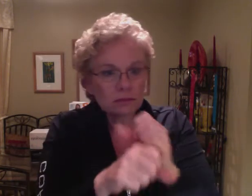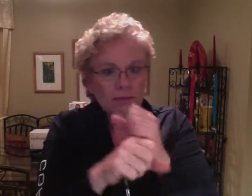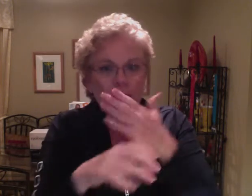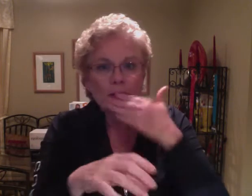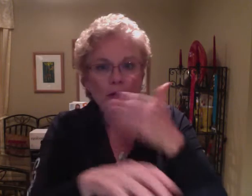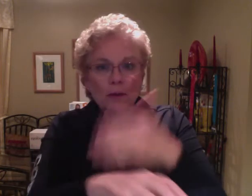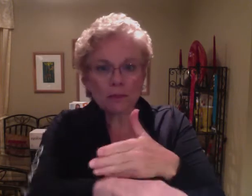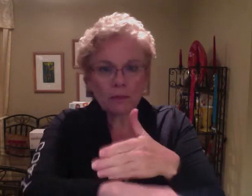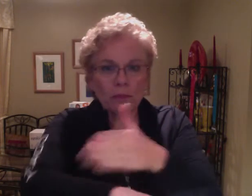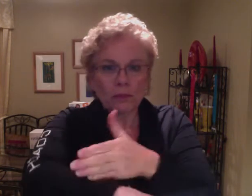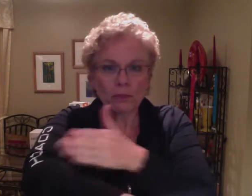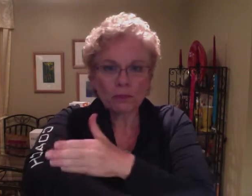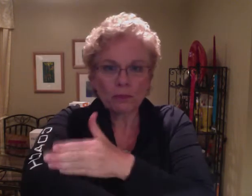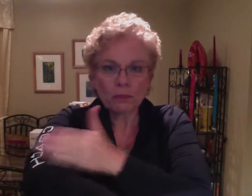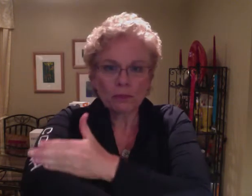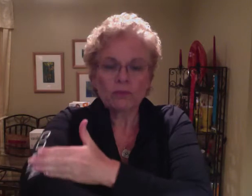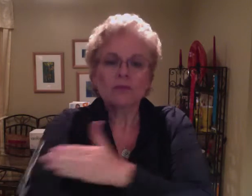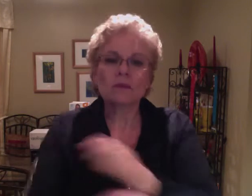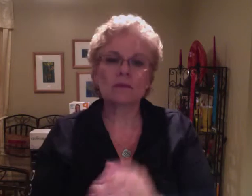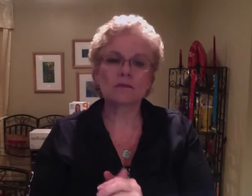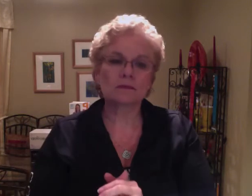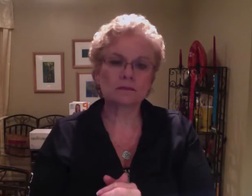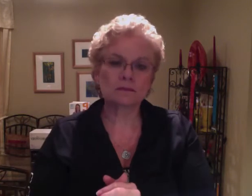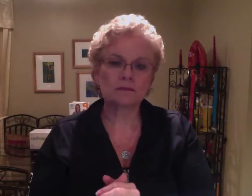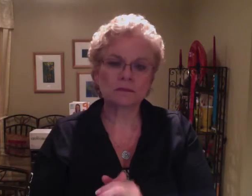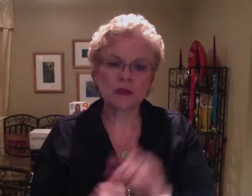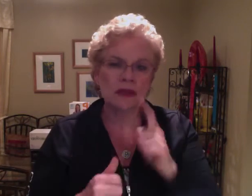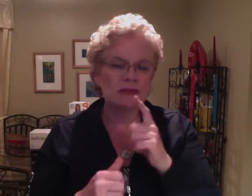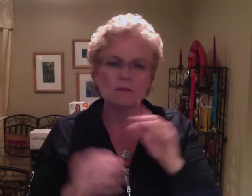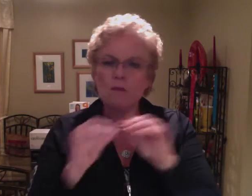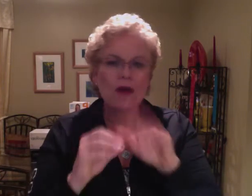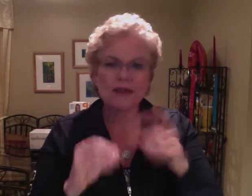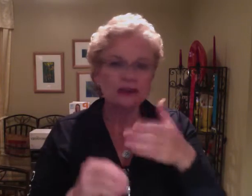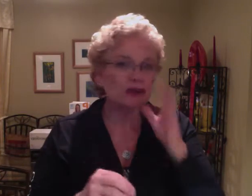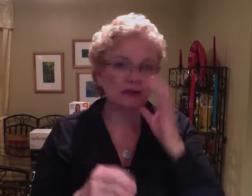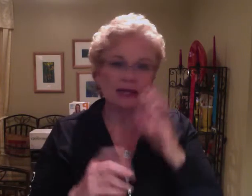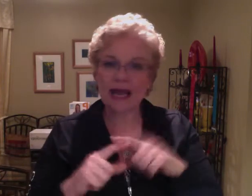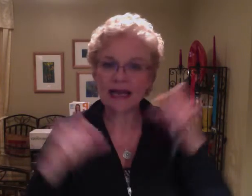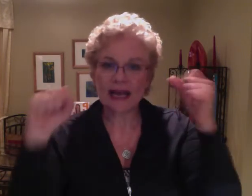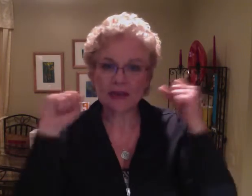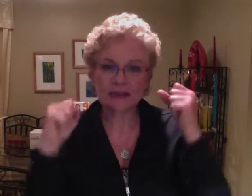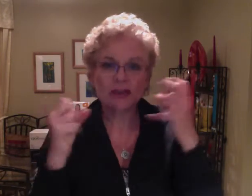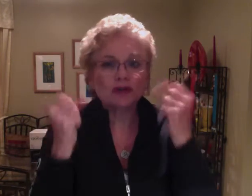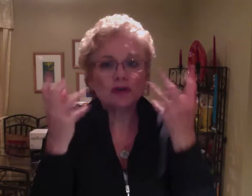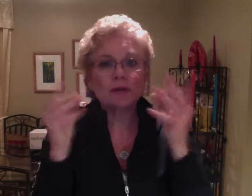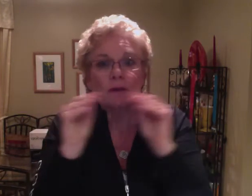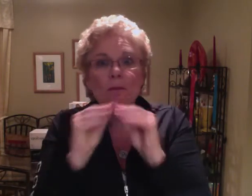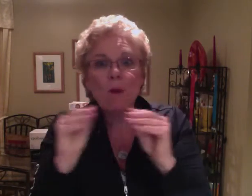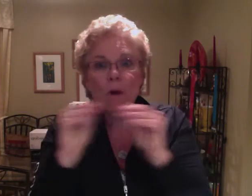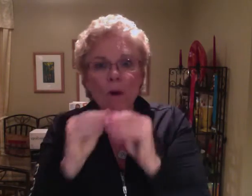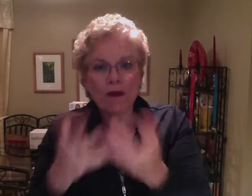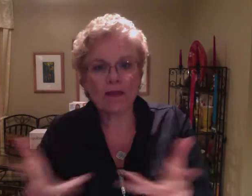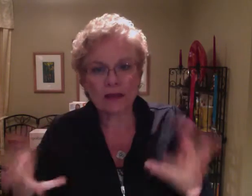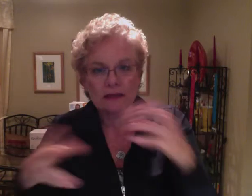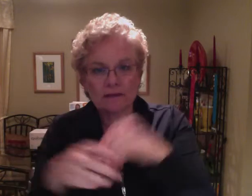than just take this drink and work out. I mean, there's so many more things at stake here. And you want to be ready with